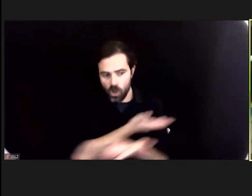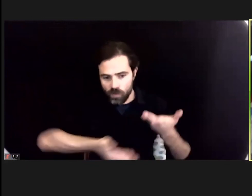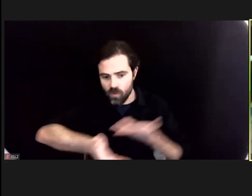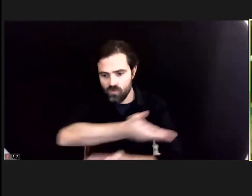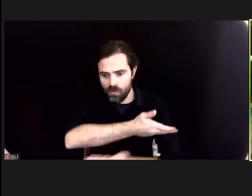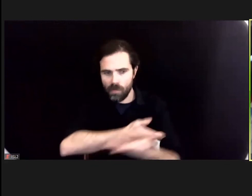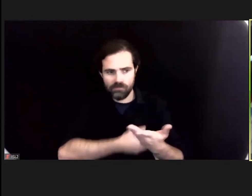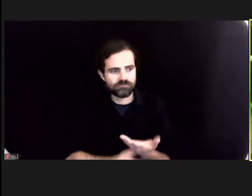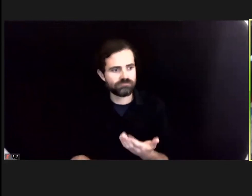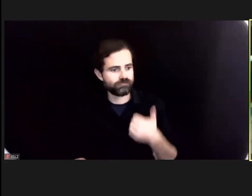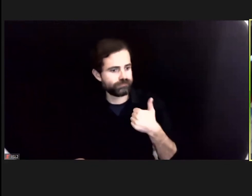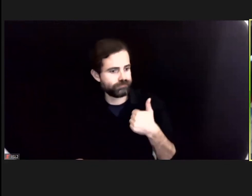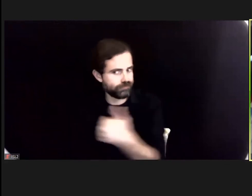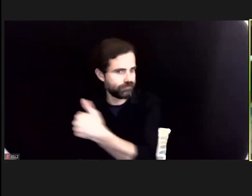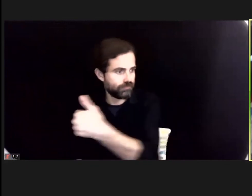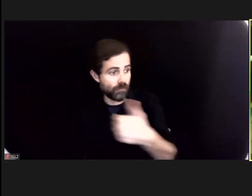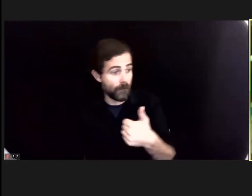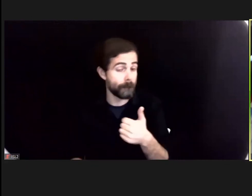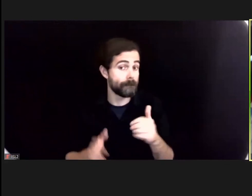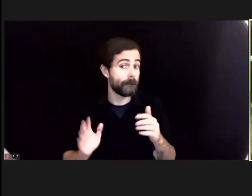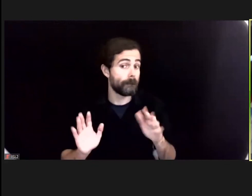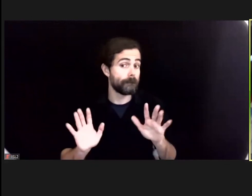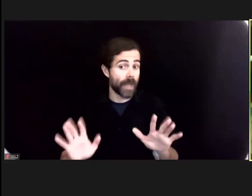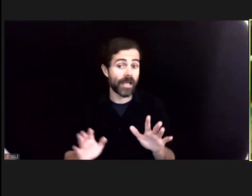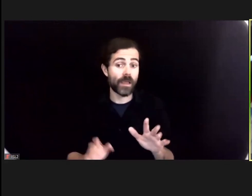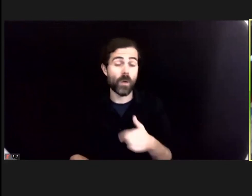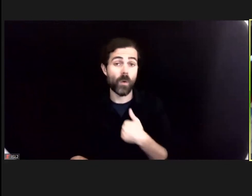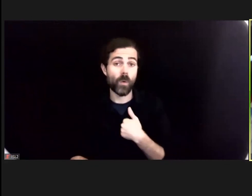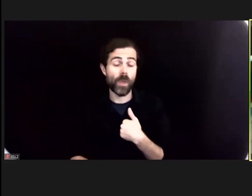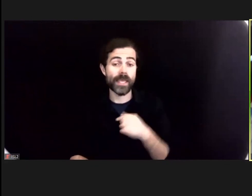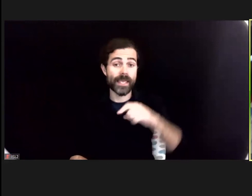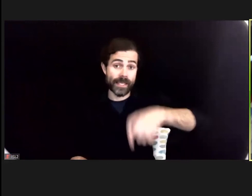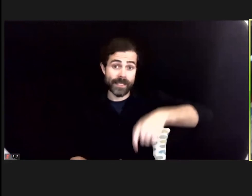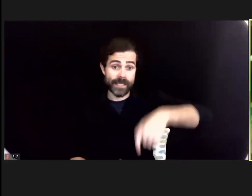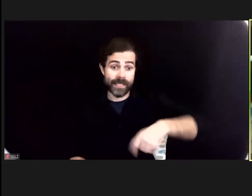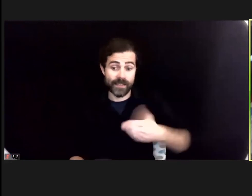to increase the possibility of all people to access